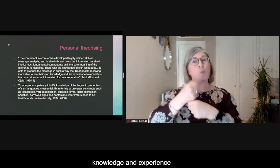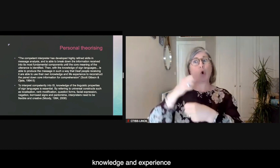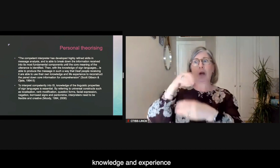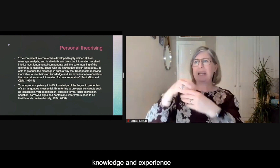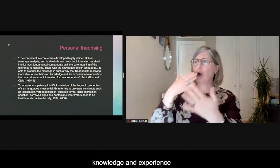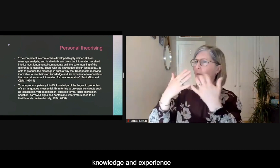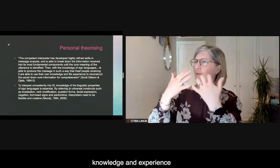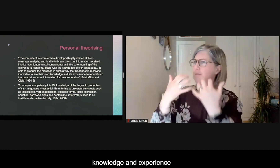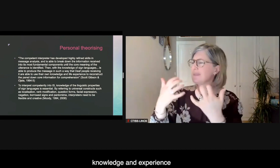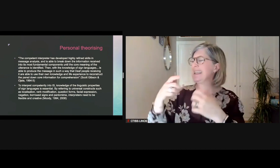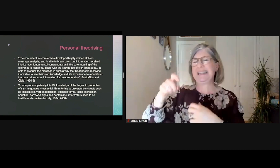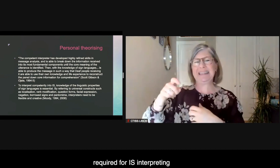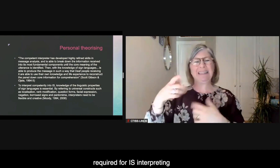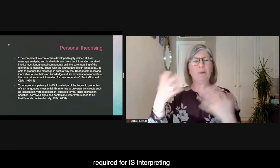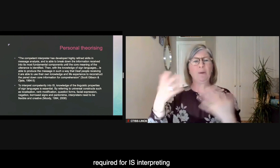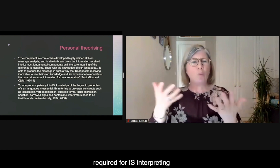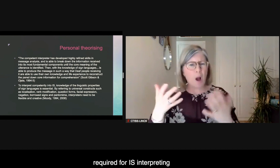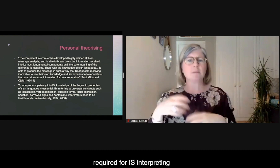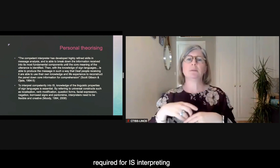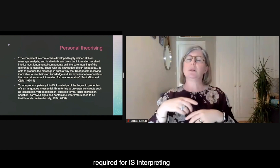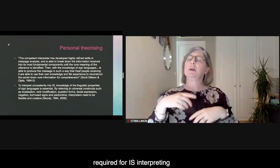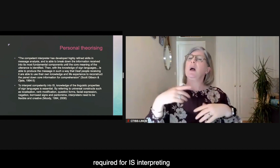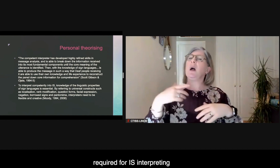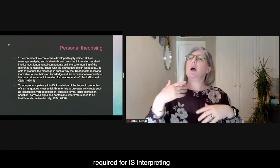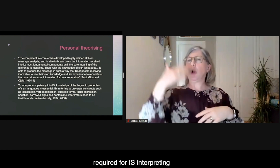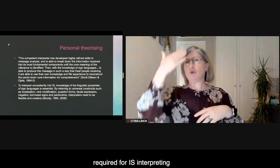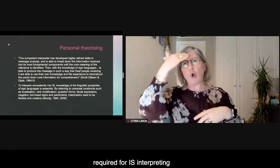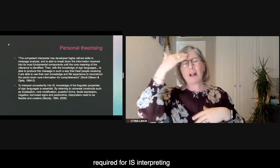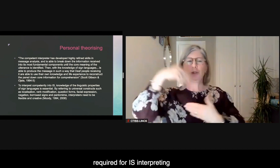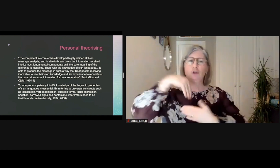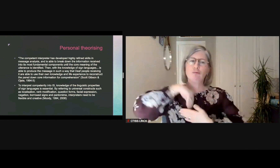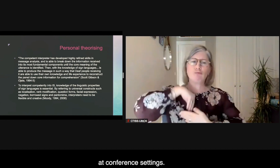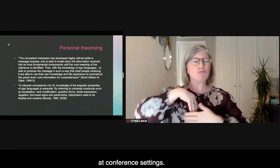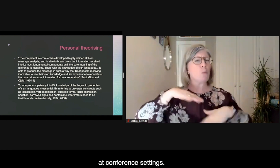experience required for IS interpreting at conference settings.